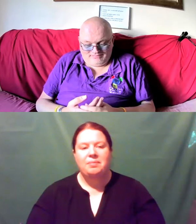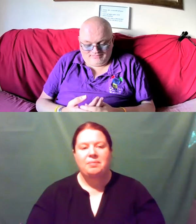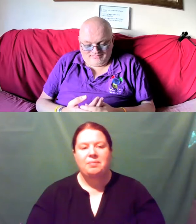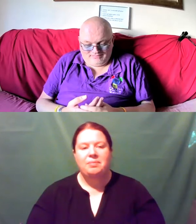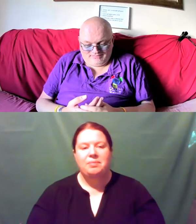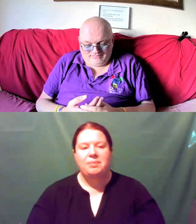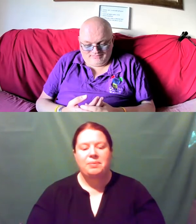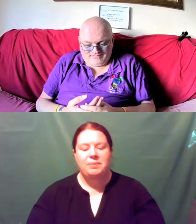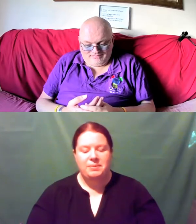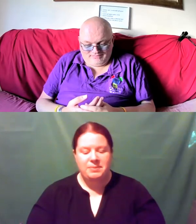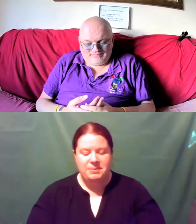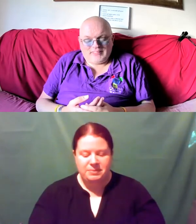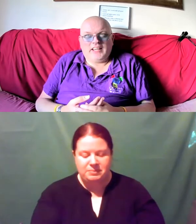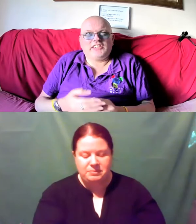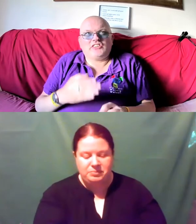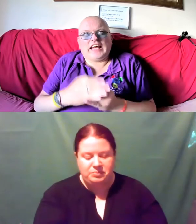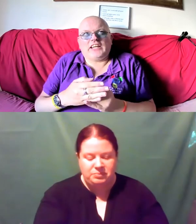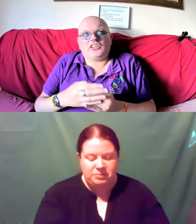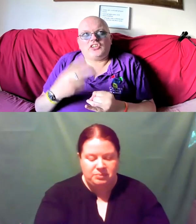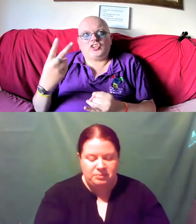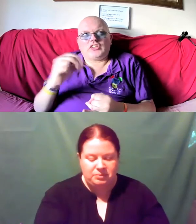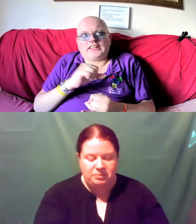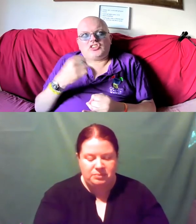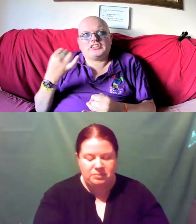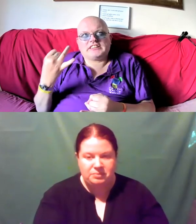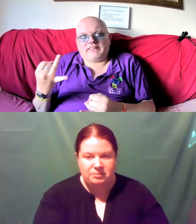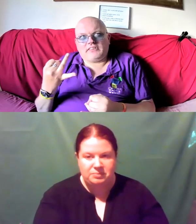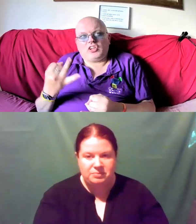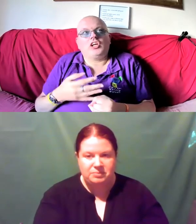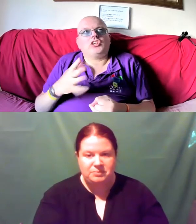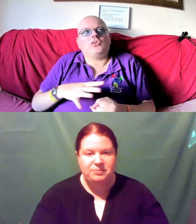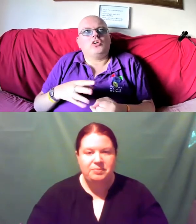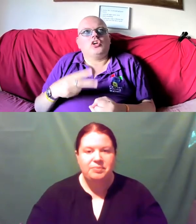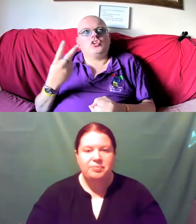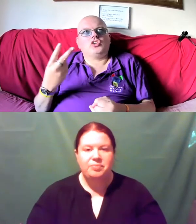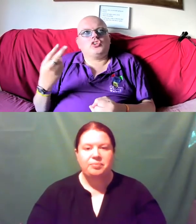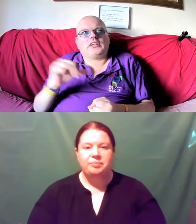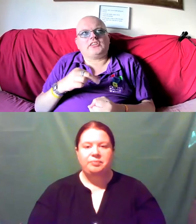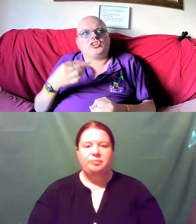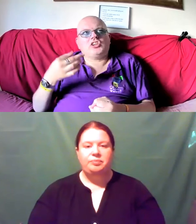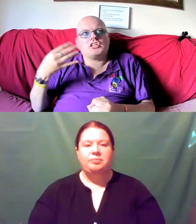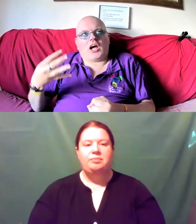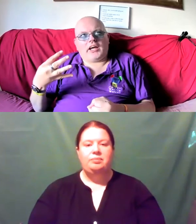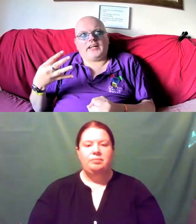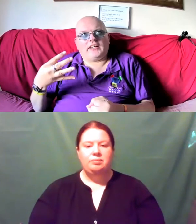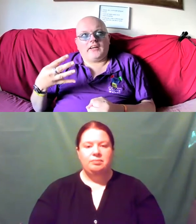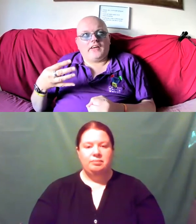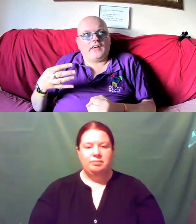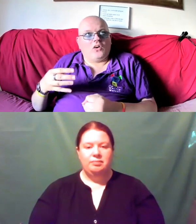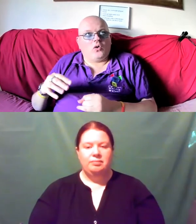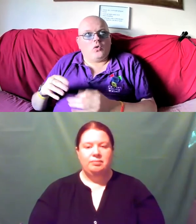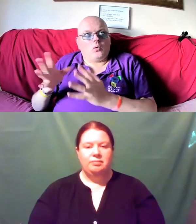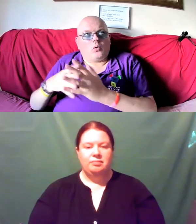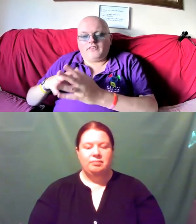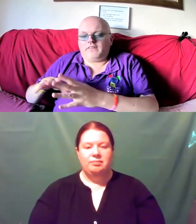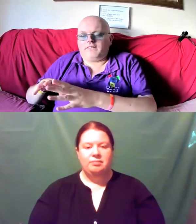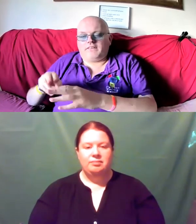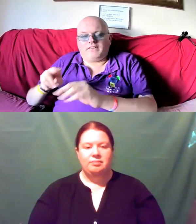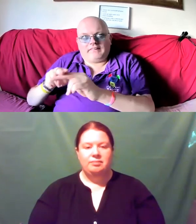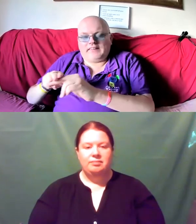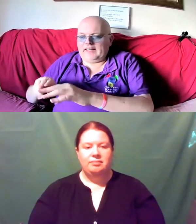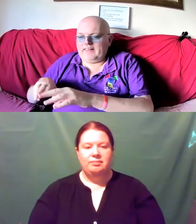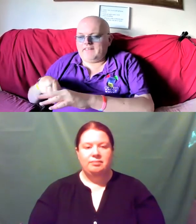so that was end of 2007. So end of 2009, we were in Australia visiting Warren's family. And I